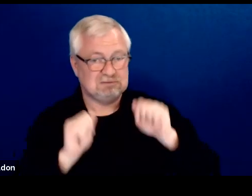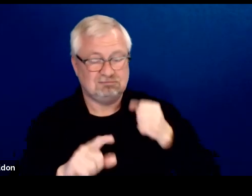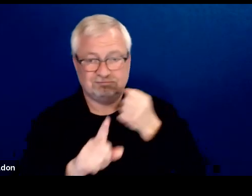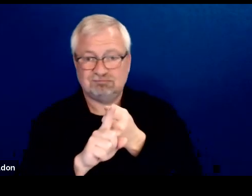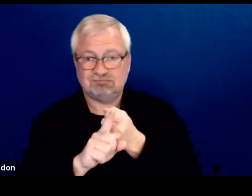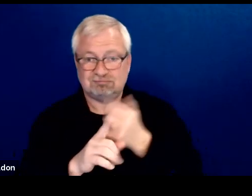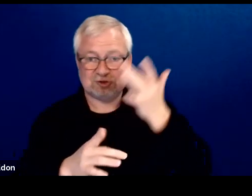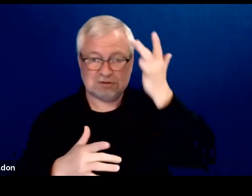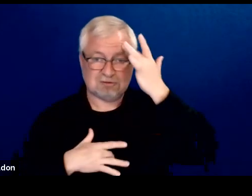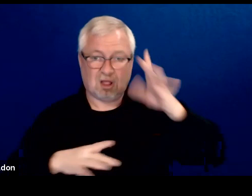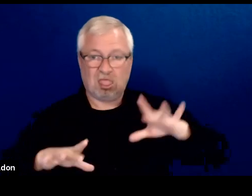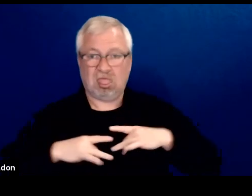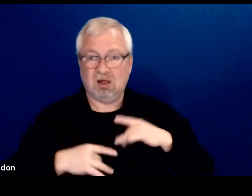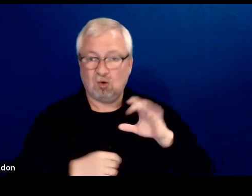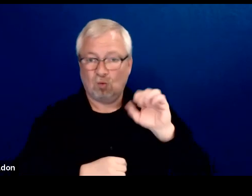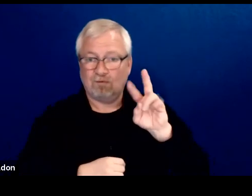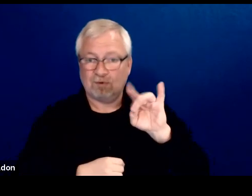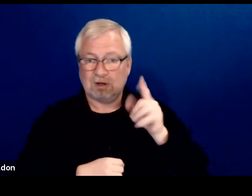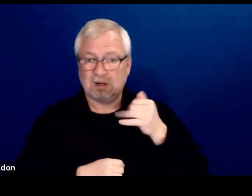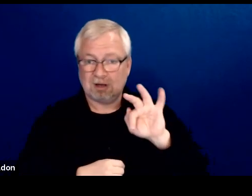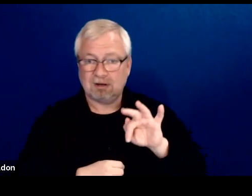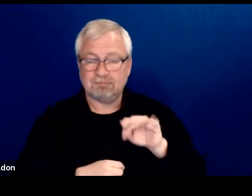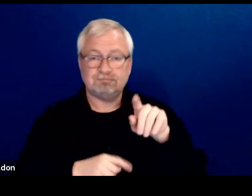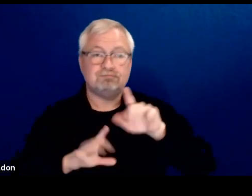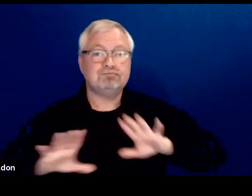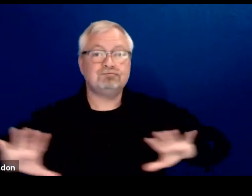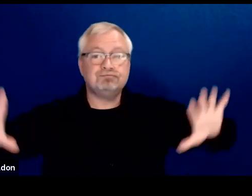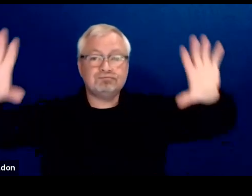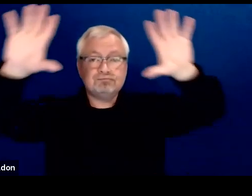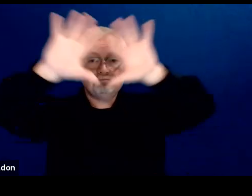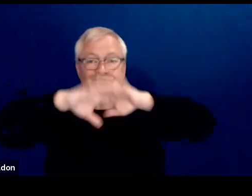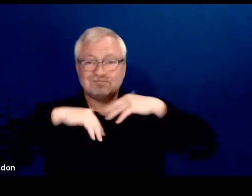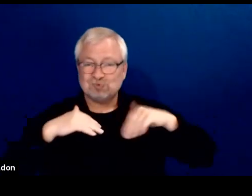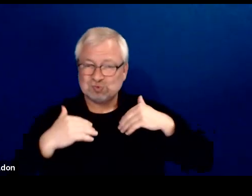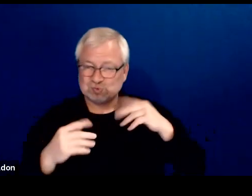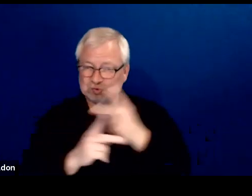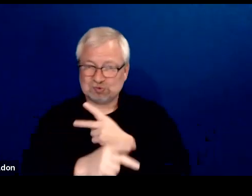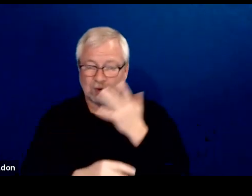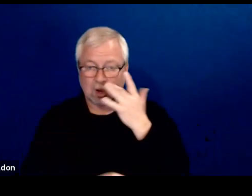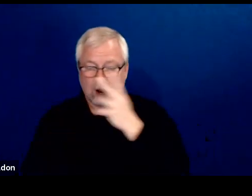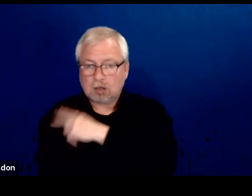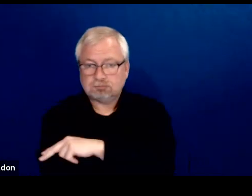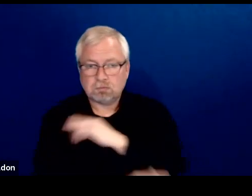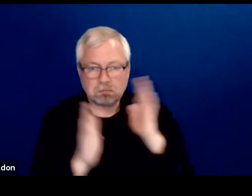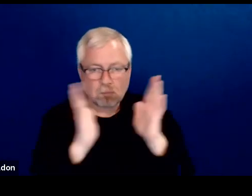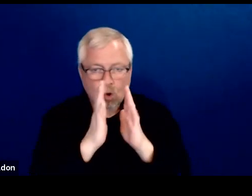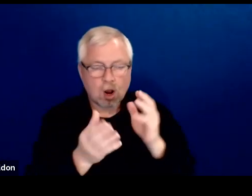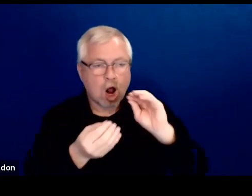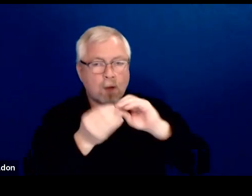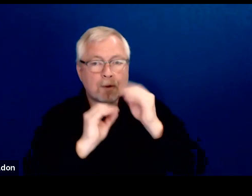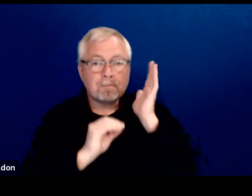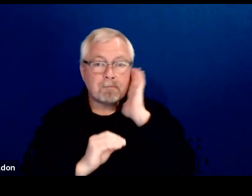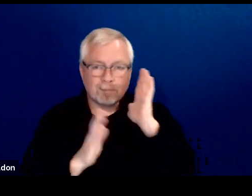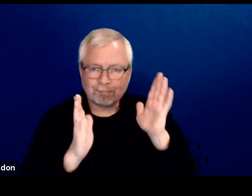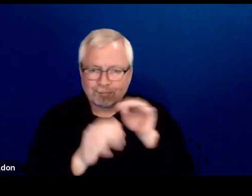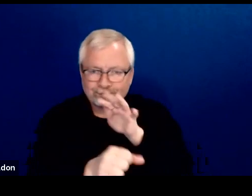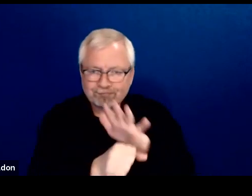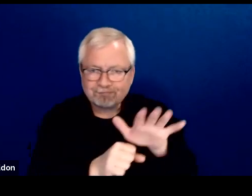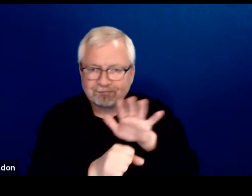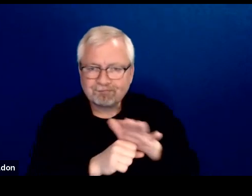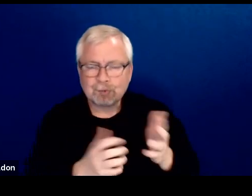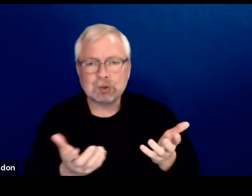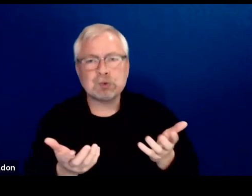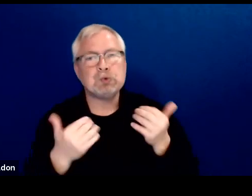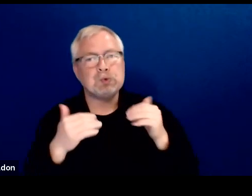resources in rural Minnesota, means we really need people in all corners of the state, rural and urban, to be taking this risk seriously, and we